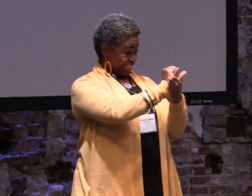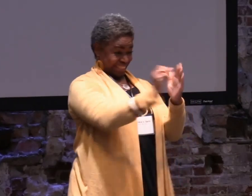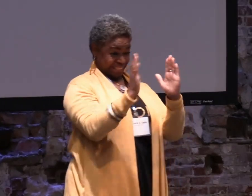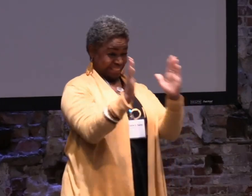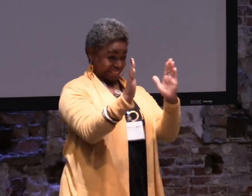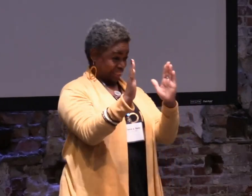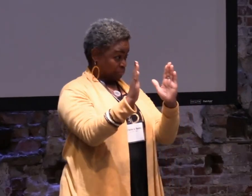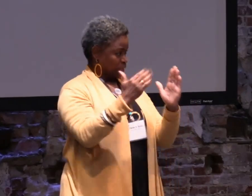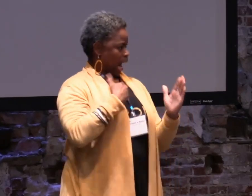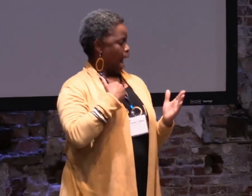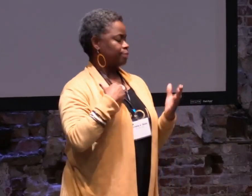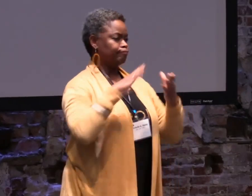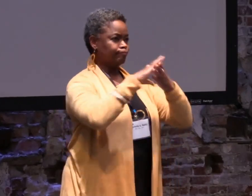Nataki Shange.